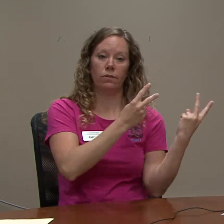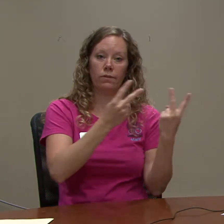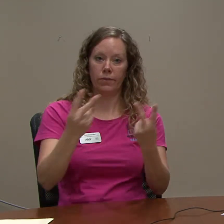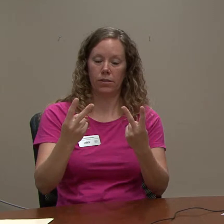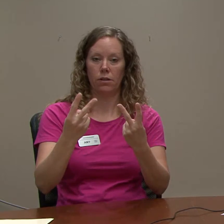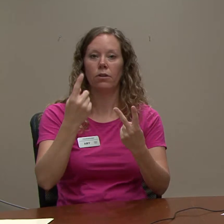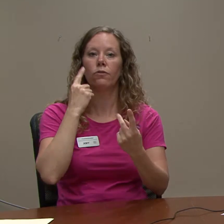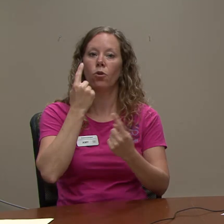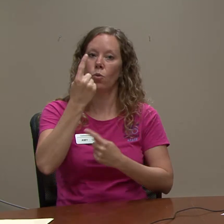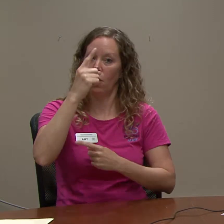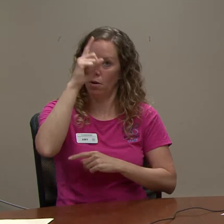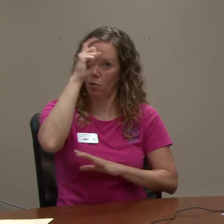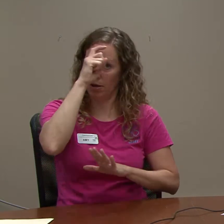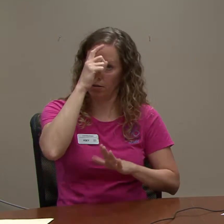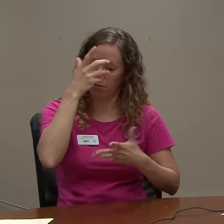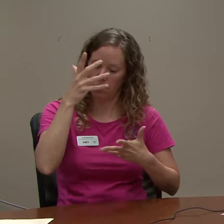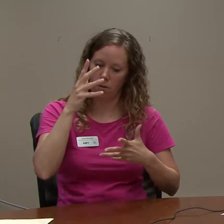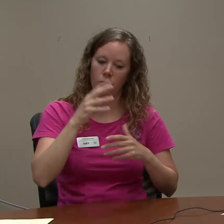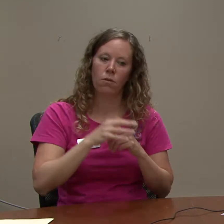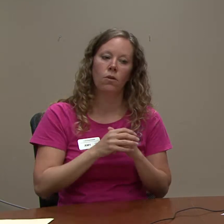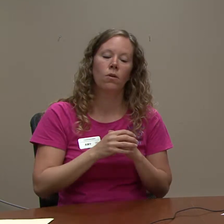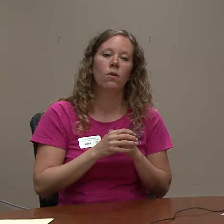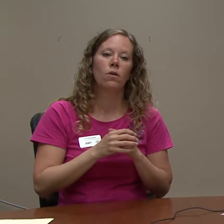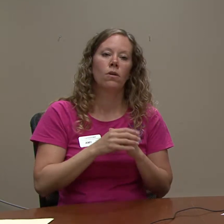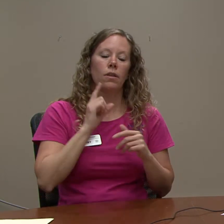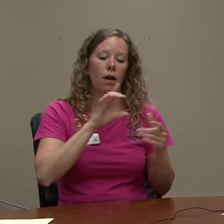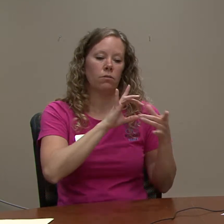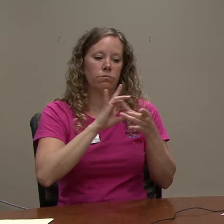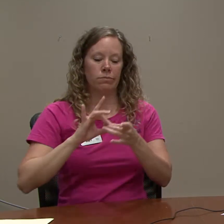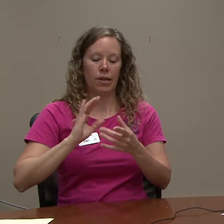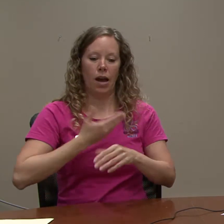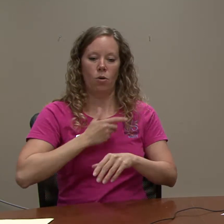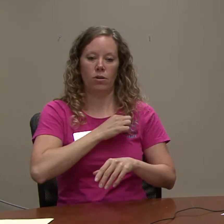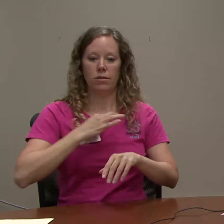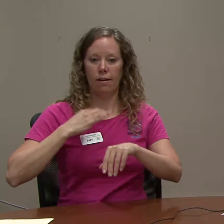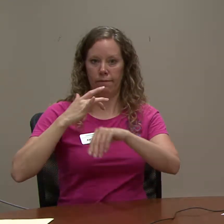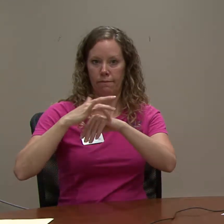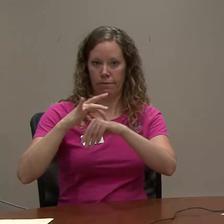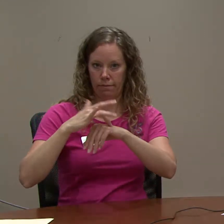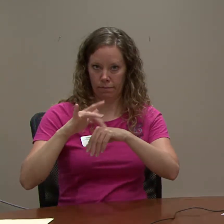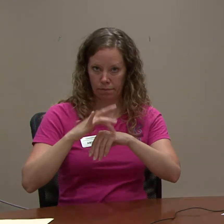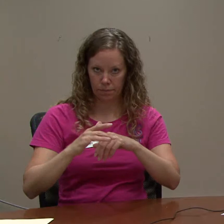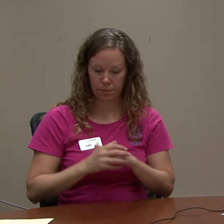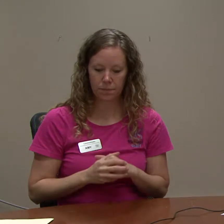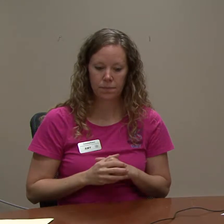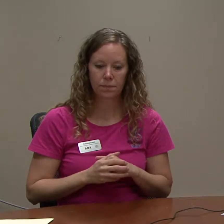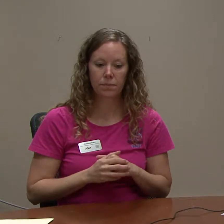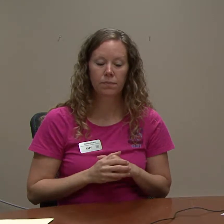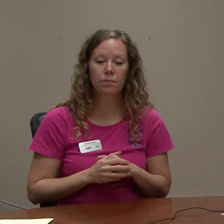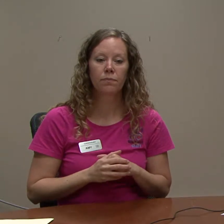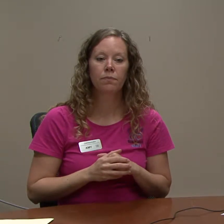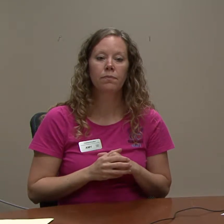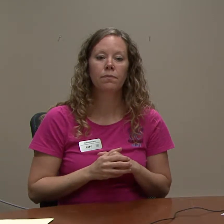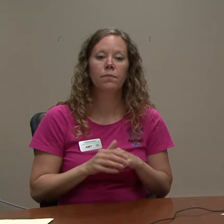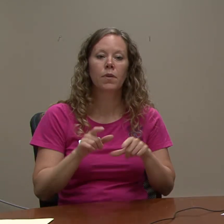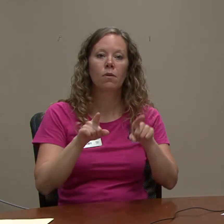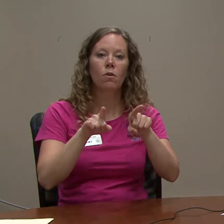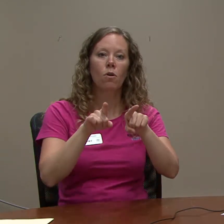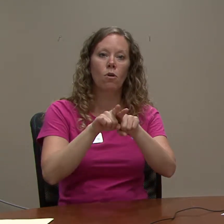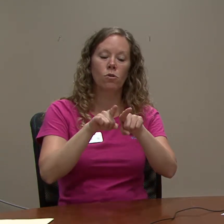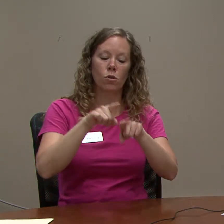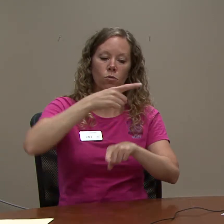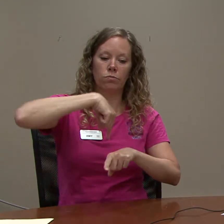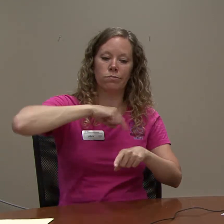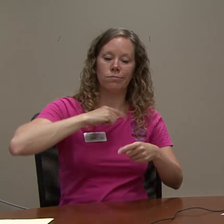resident and that's related to our staffing availability. BRHD also retains the right to